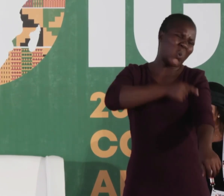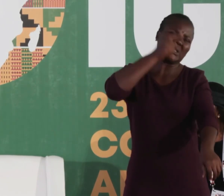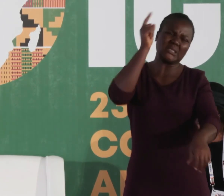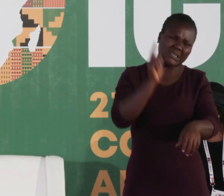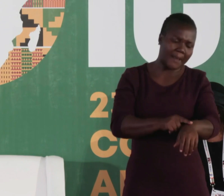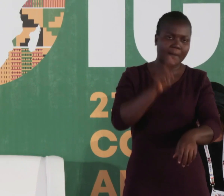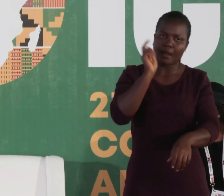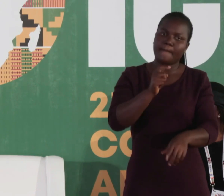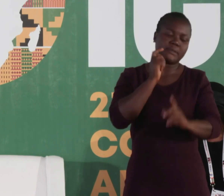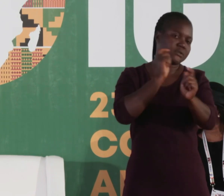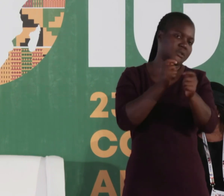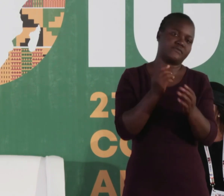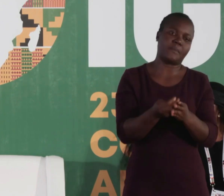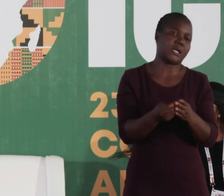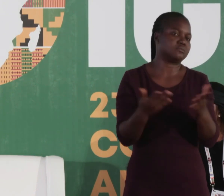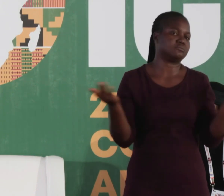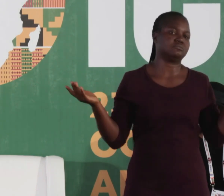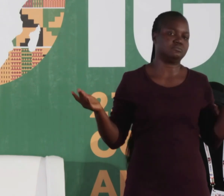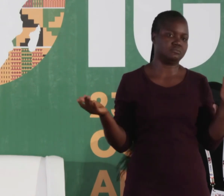involved.